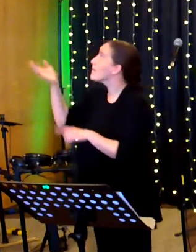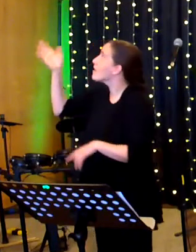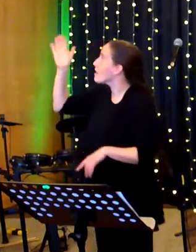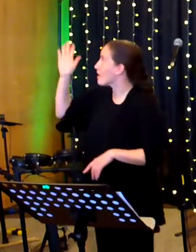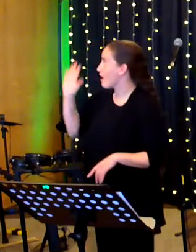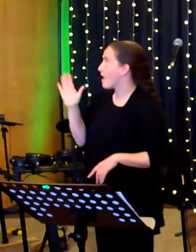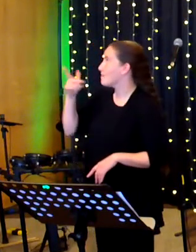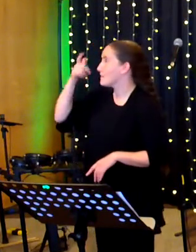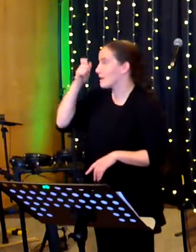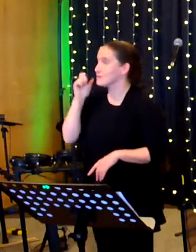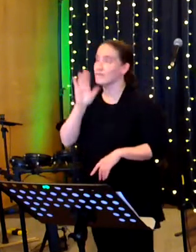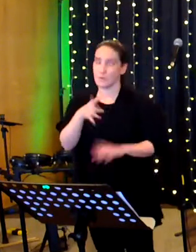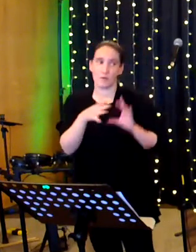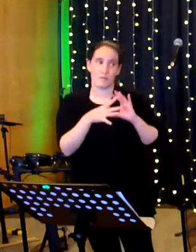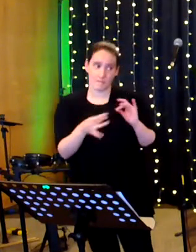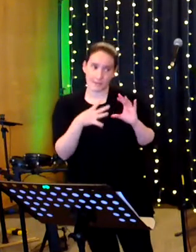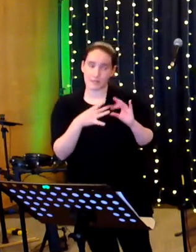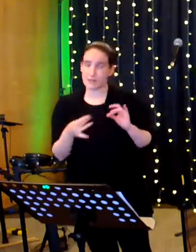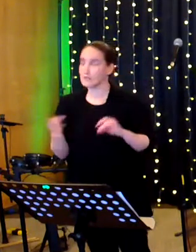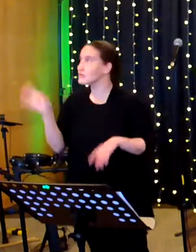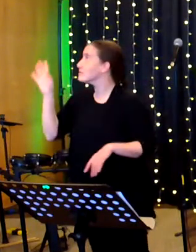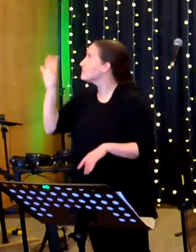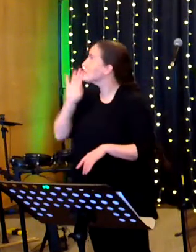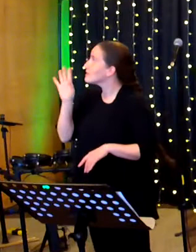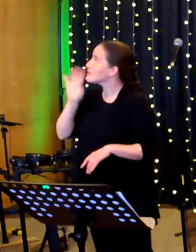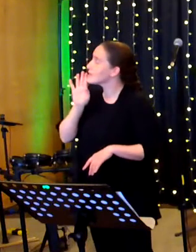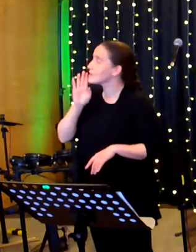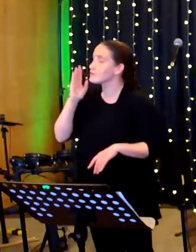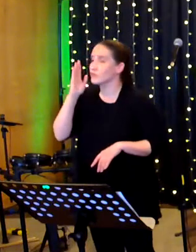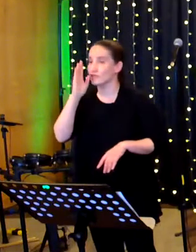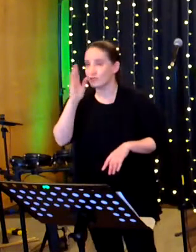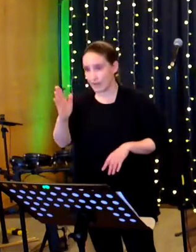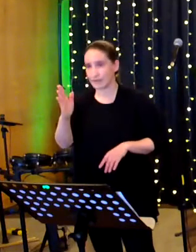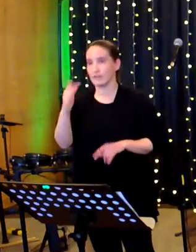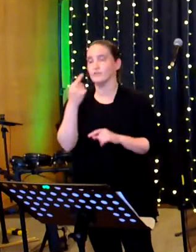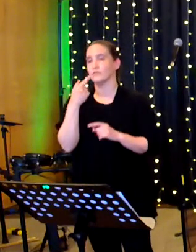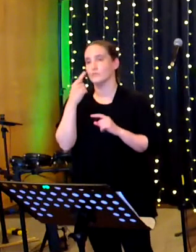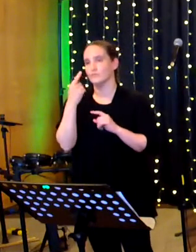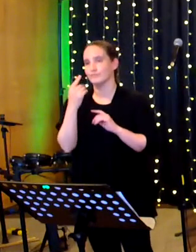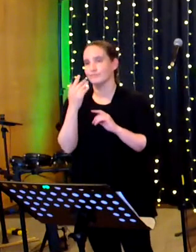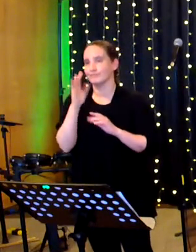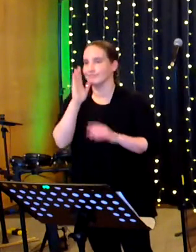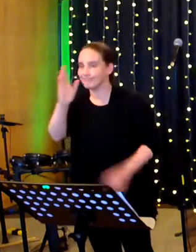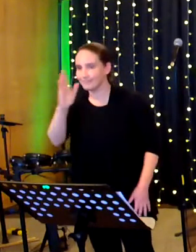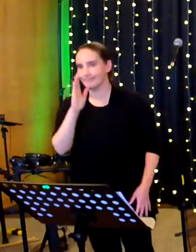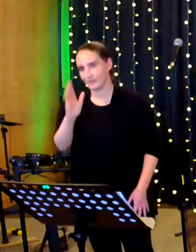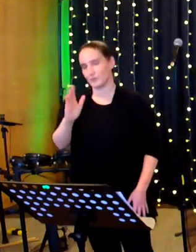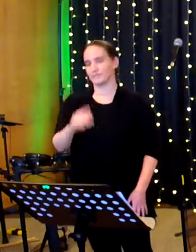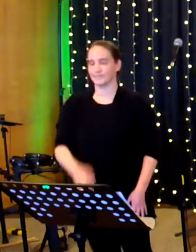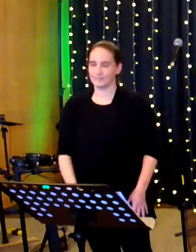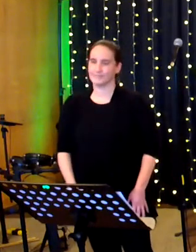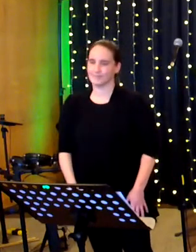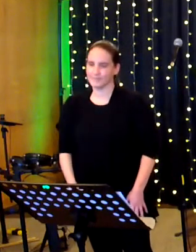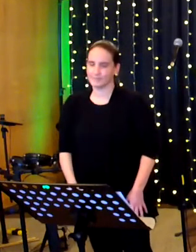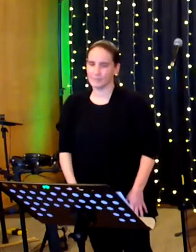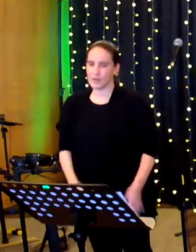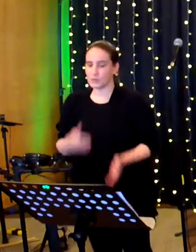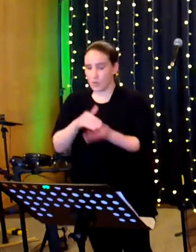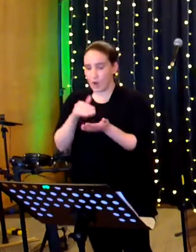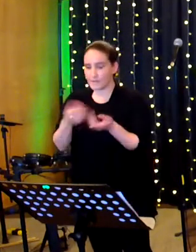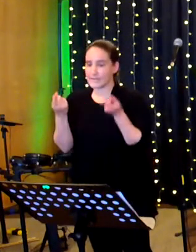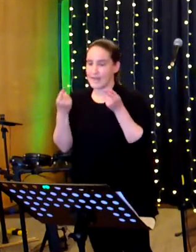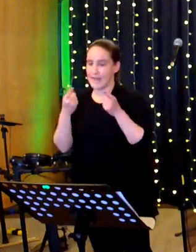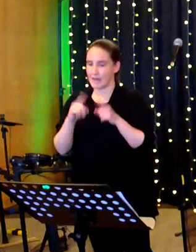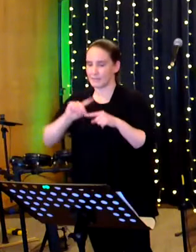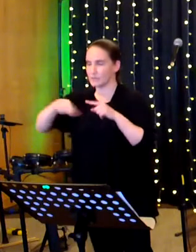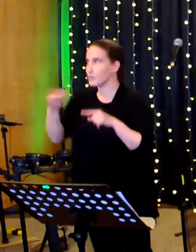he's speaking personally to you. And so keep that in mind. Oftentimes, when God speaks,